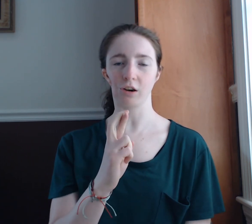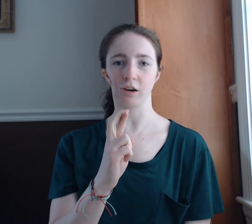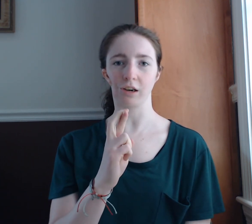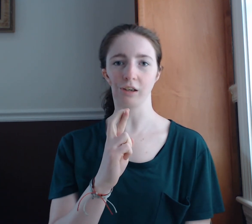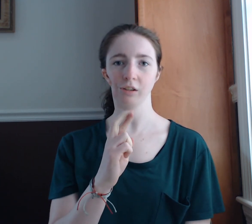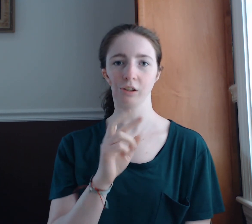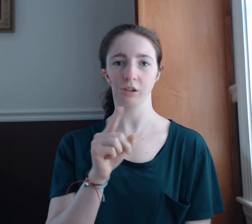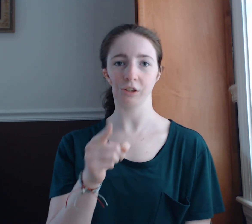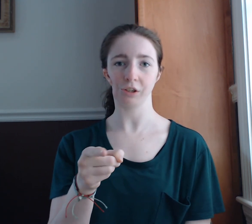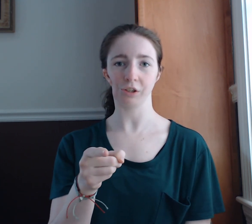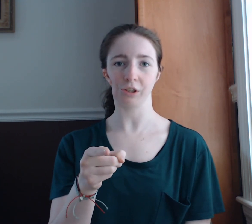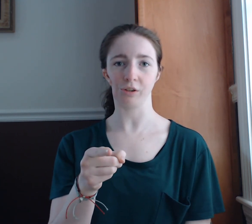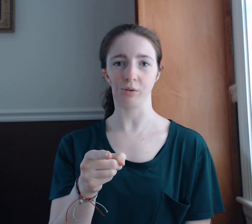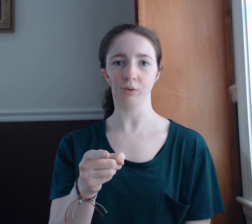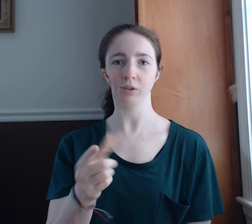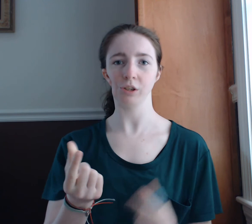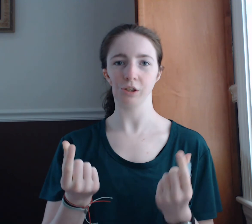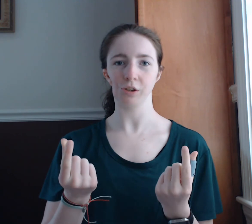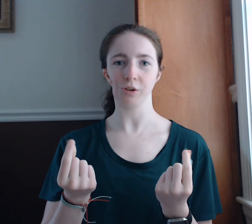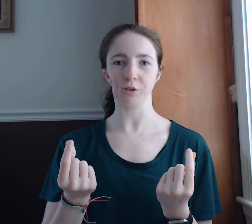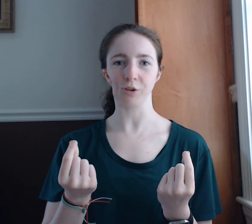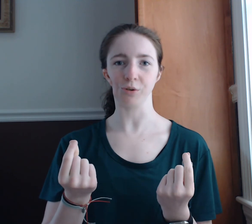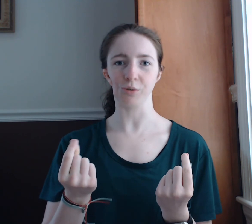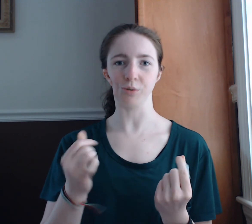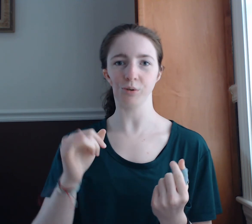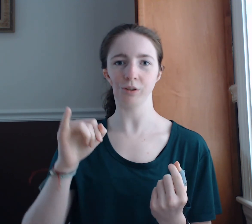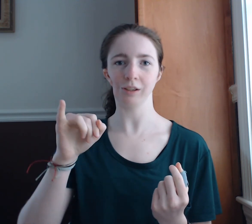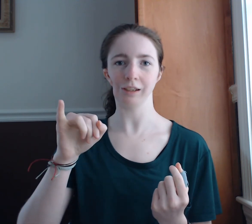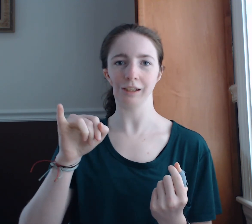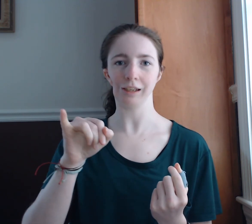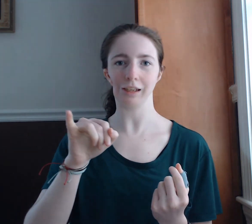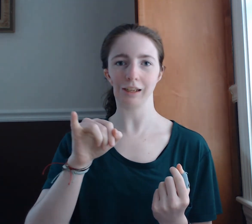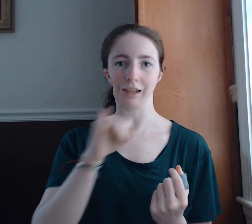are you doing?